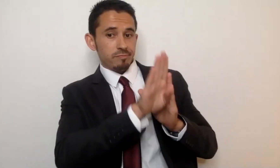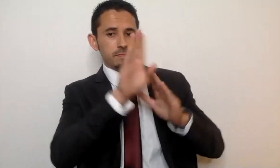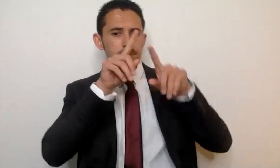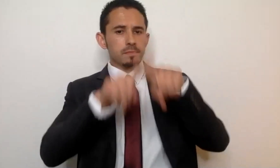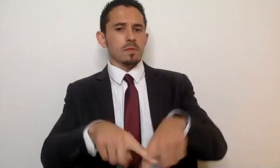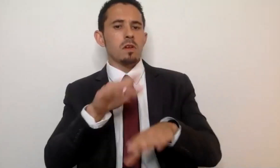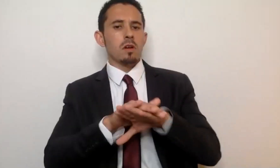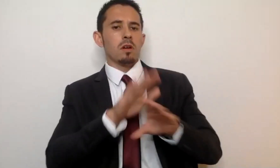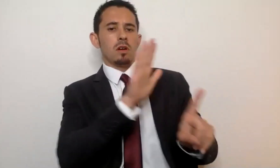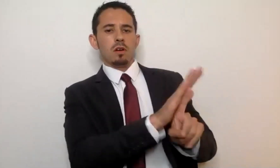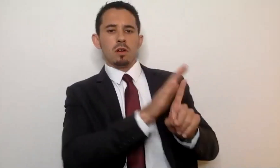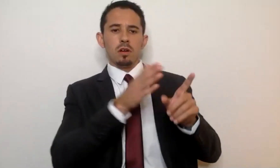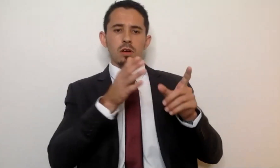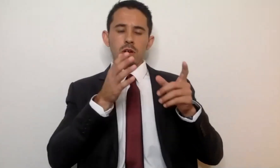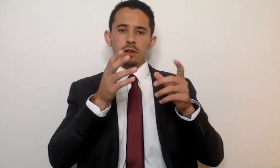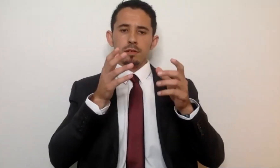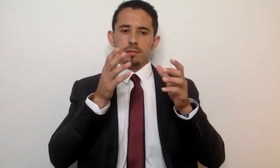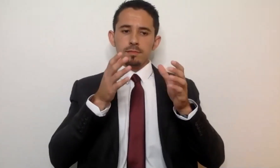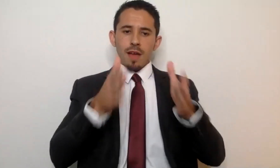The way language develops